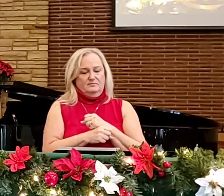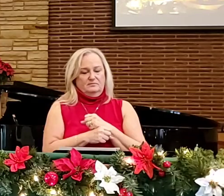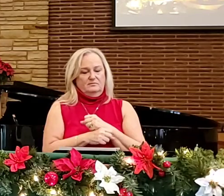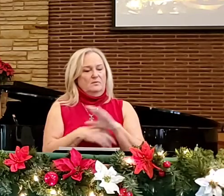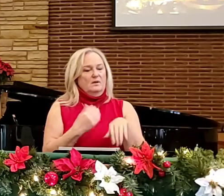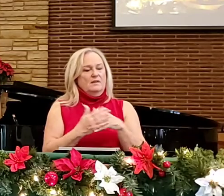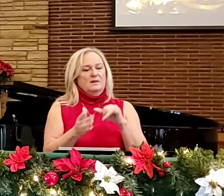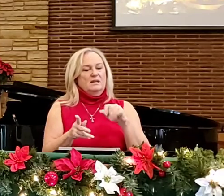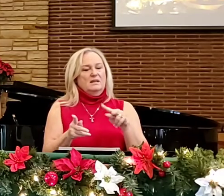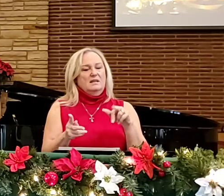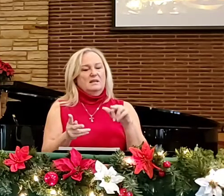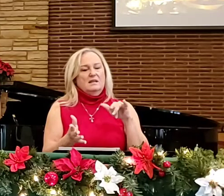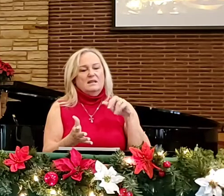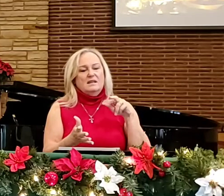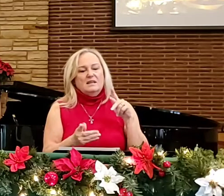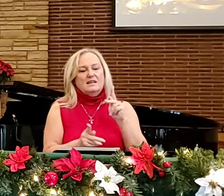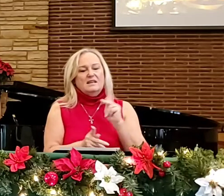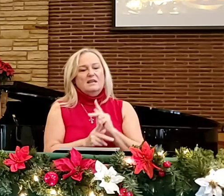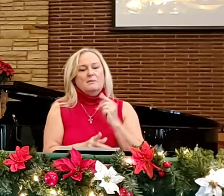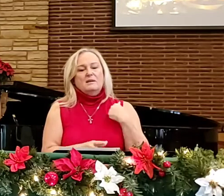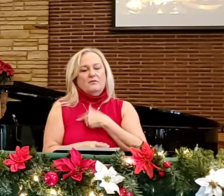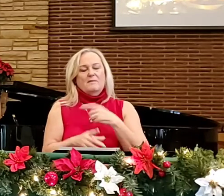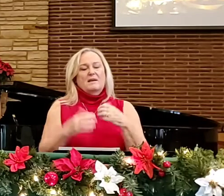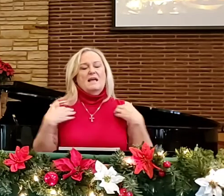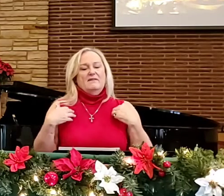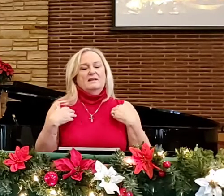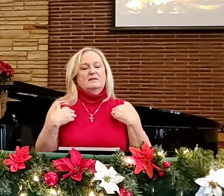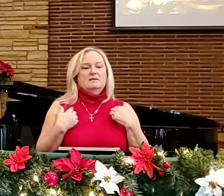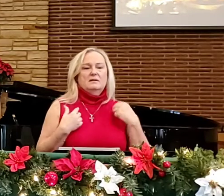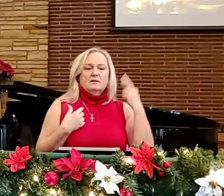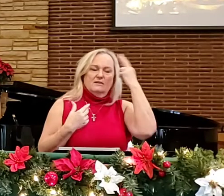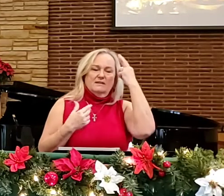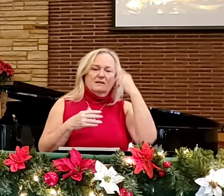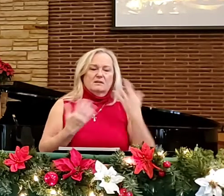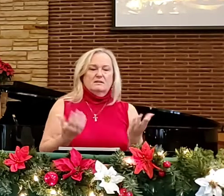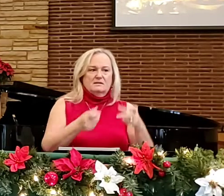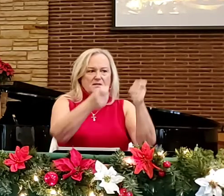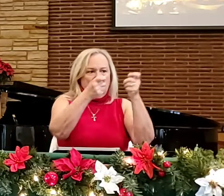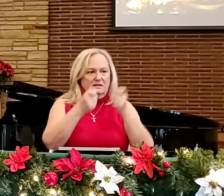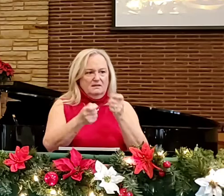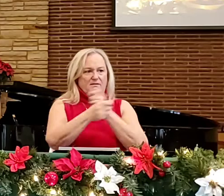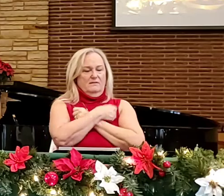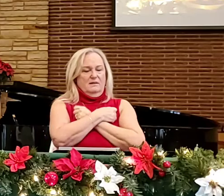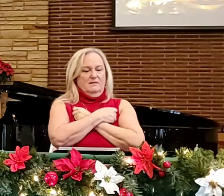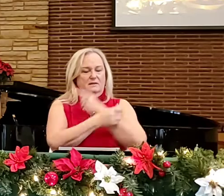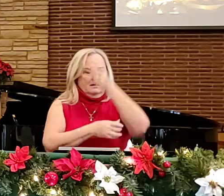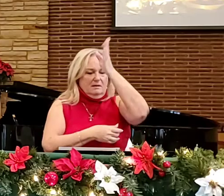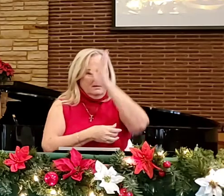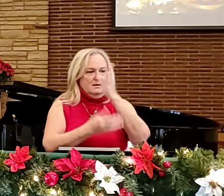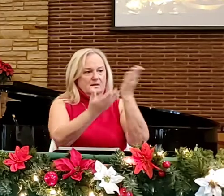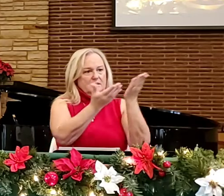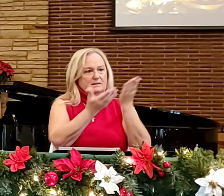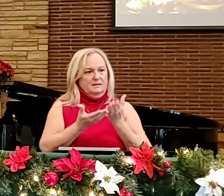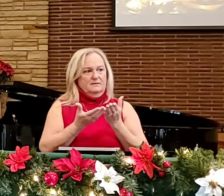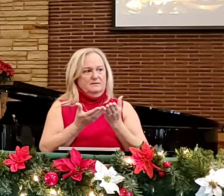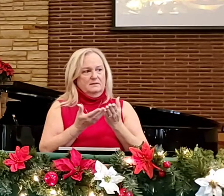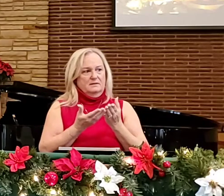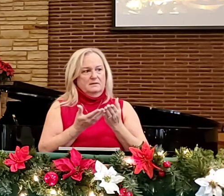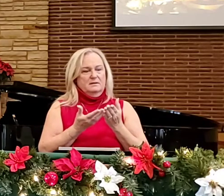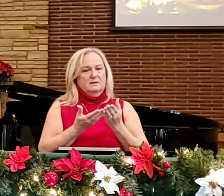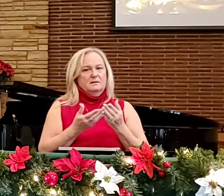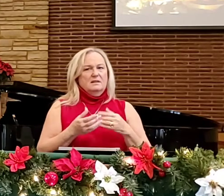All that would keep us from having to reflect on this gift of love that God gives. And